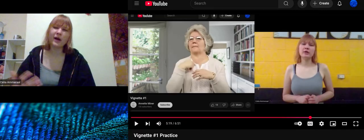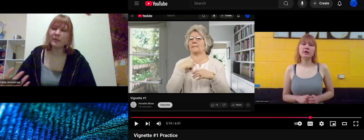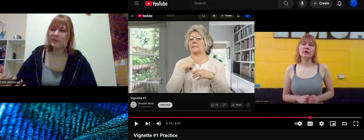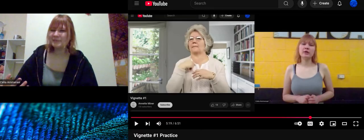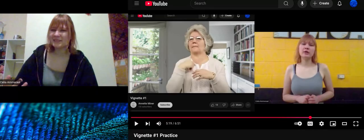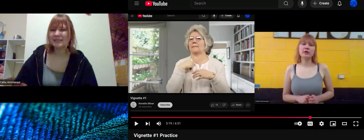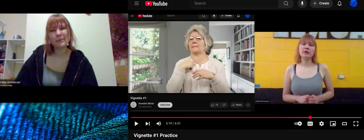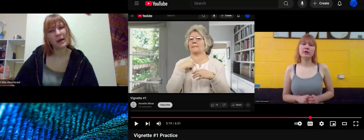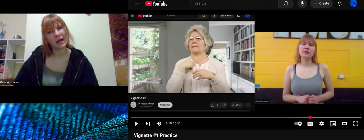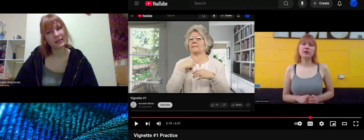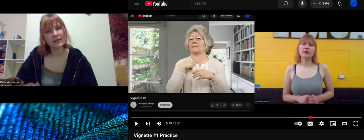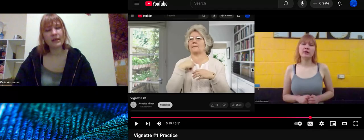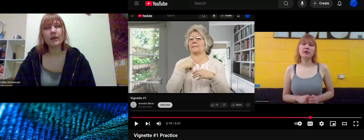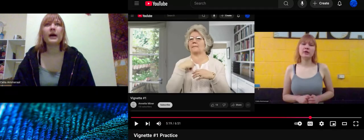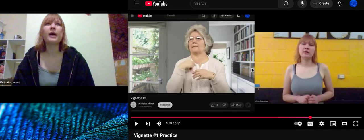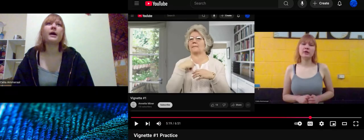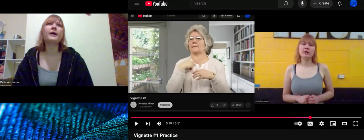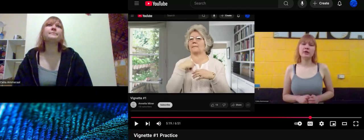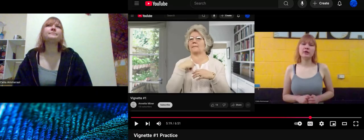like problems, come on.